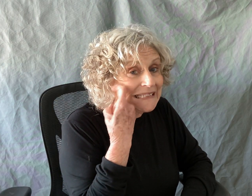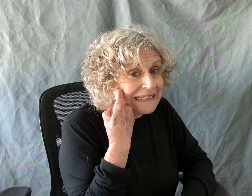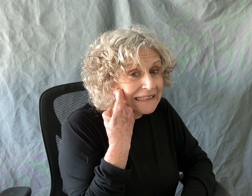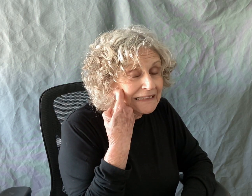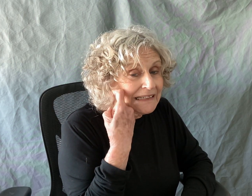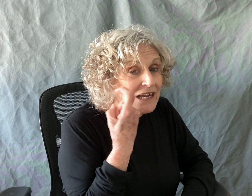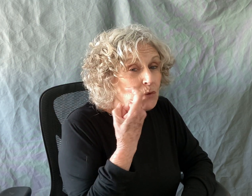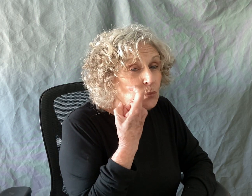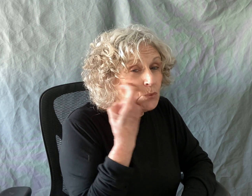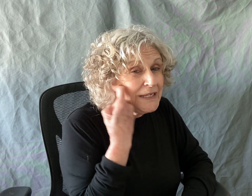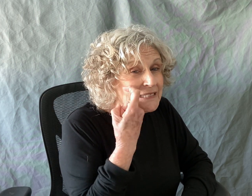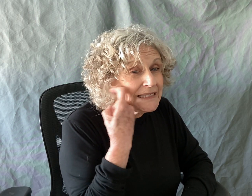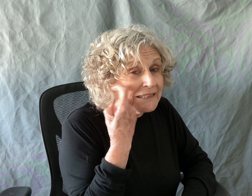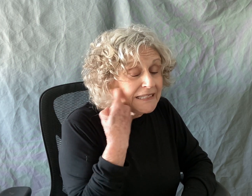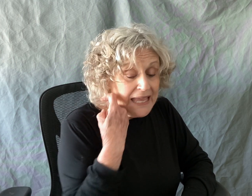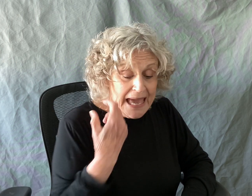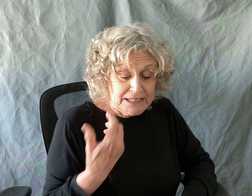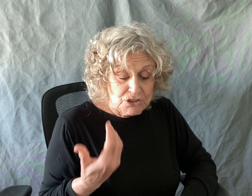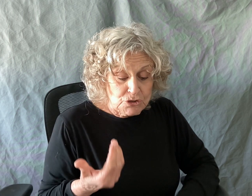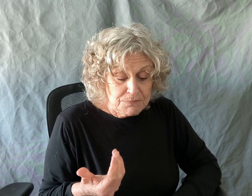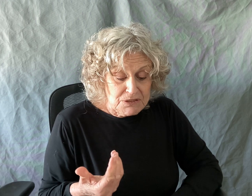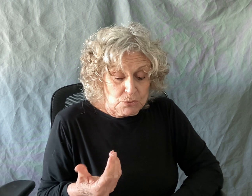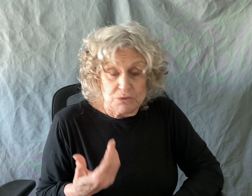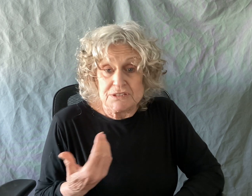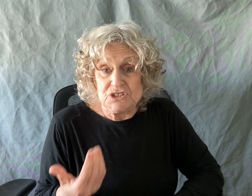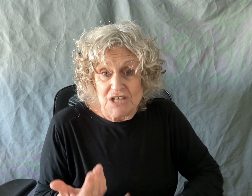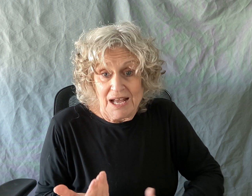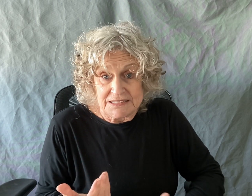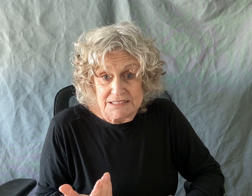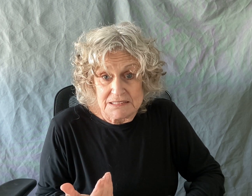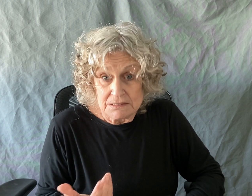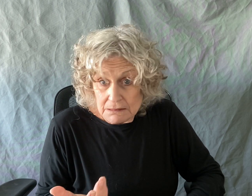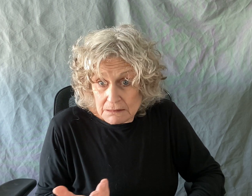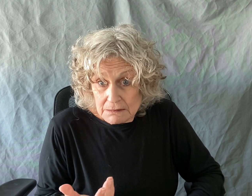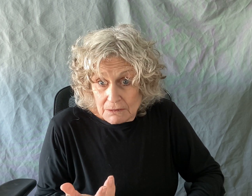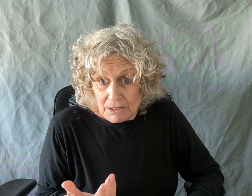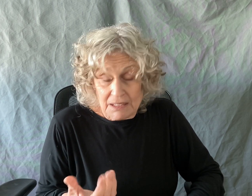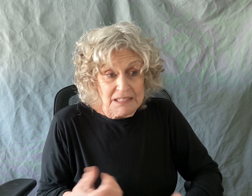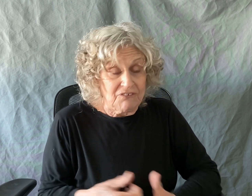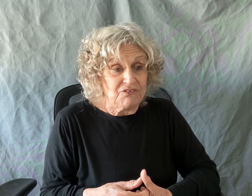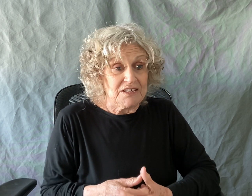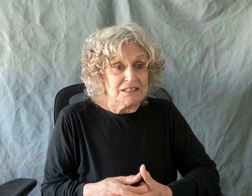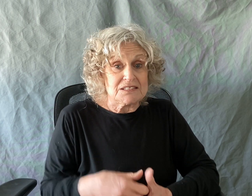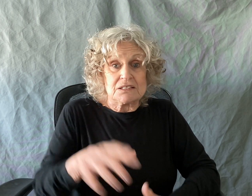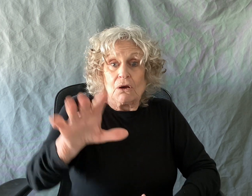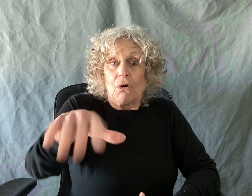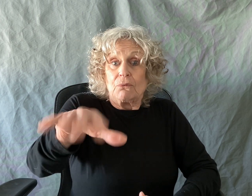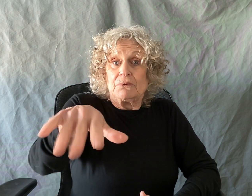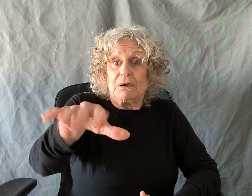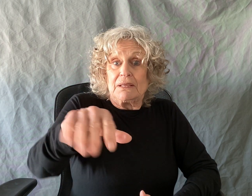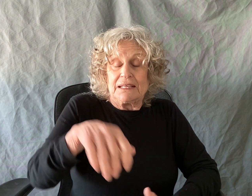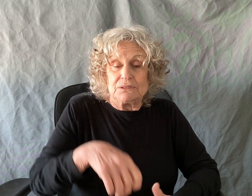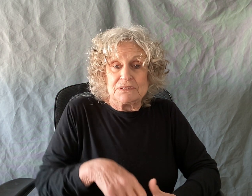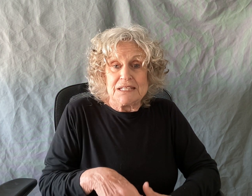recently. Recently. And it could be the word just. If it's, get your